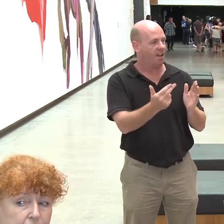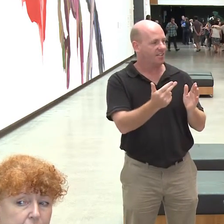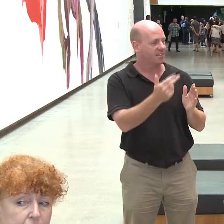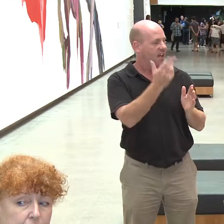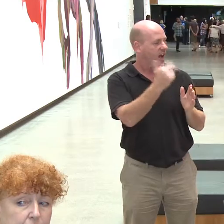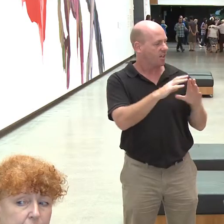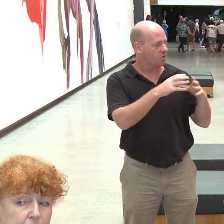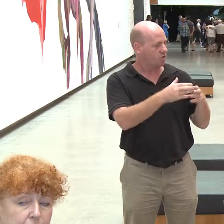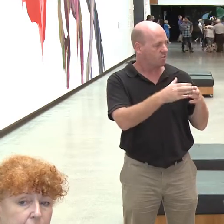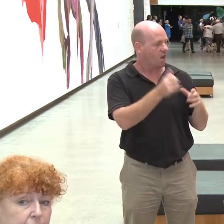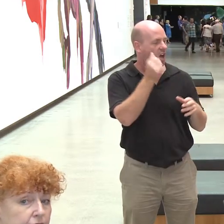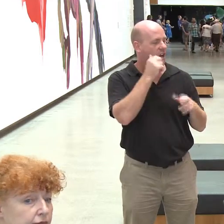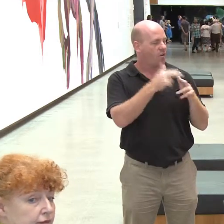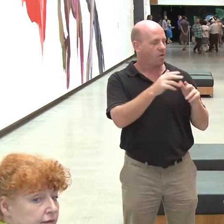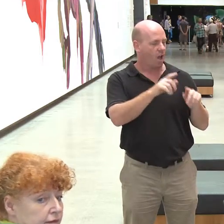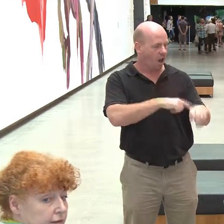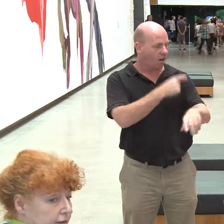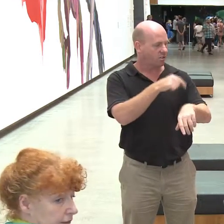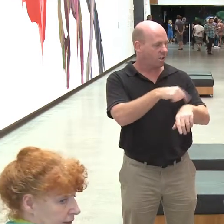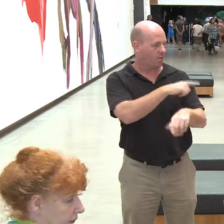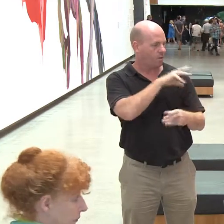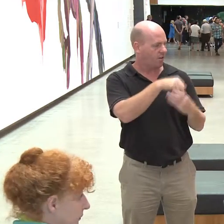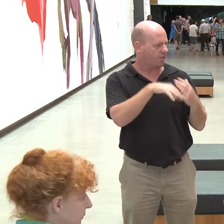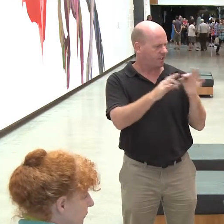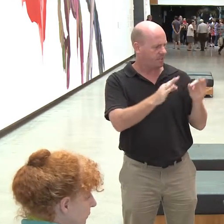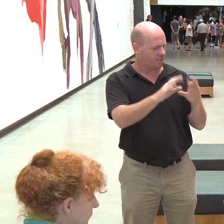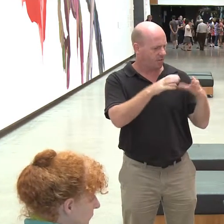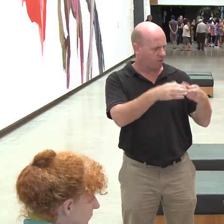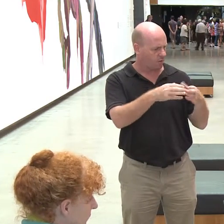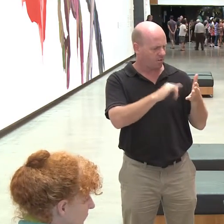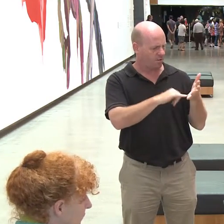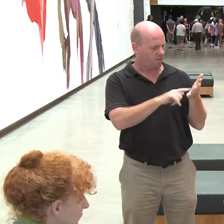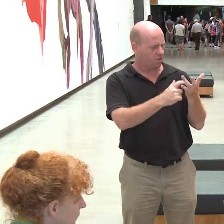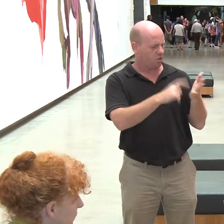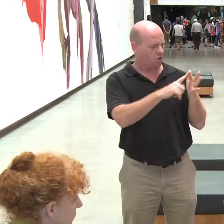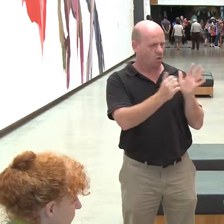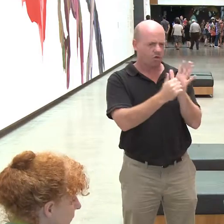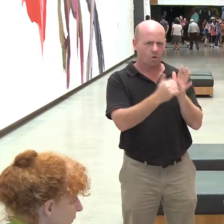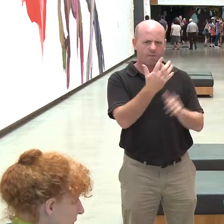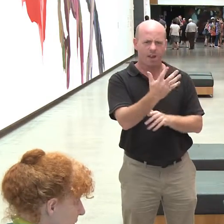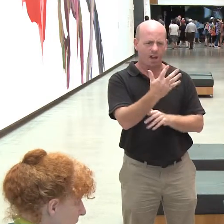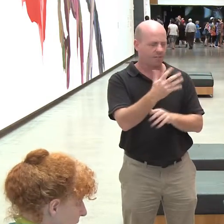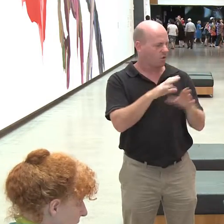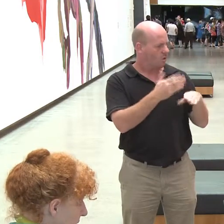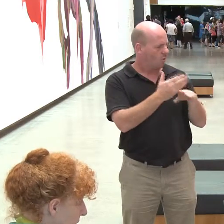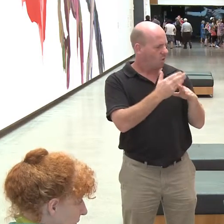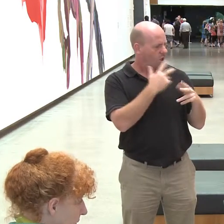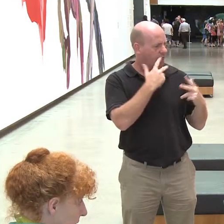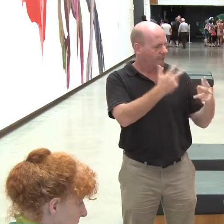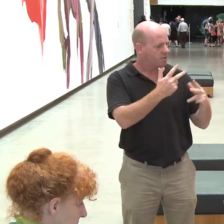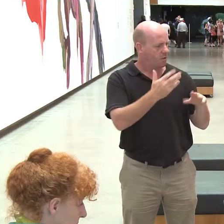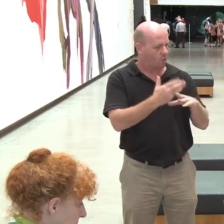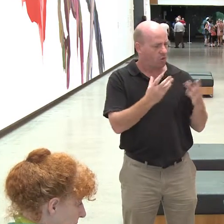artist groups. I know that for a long time you were involved in a specific group called Store 5, a group of artists working and exhibiting